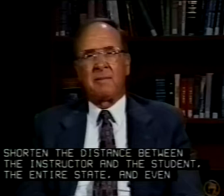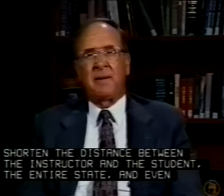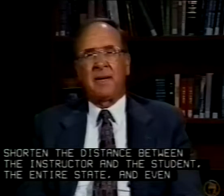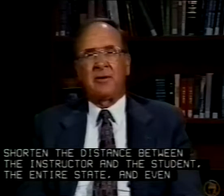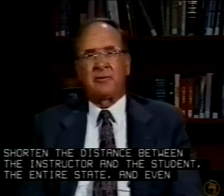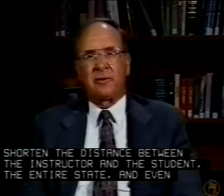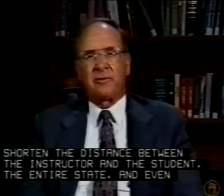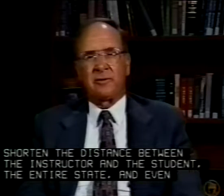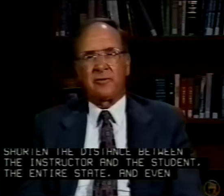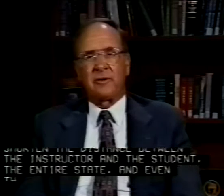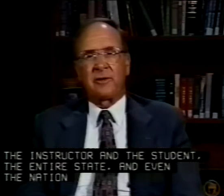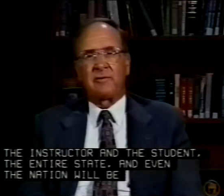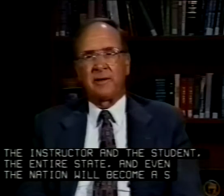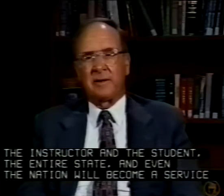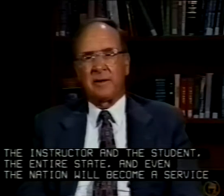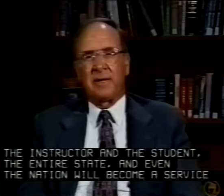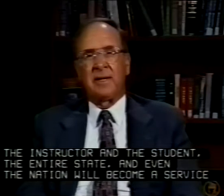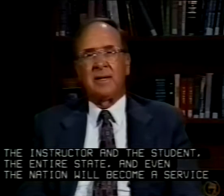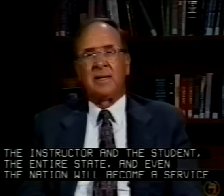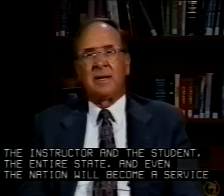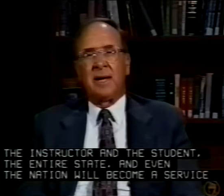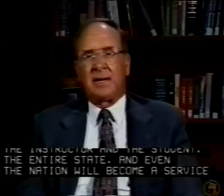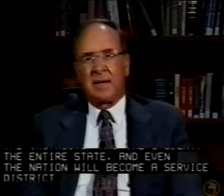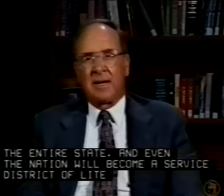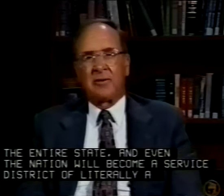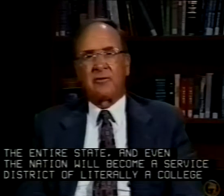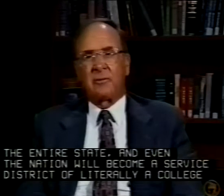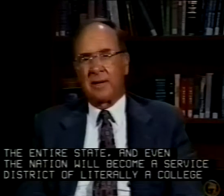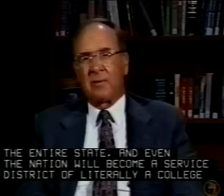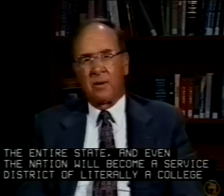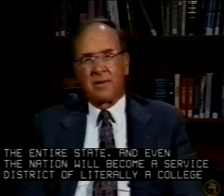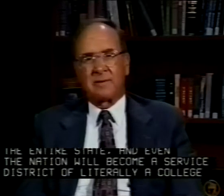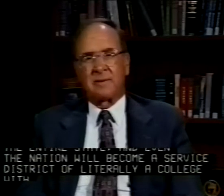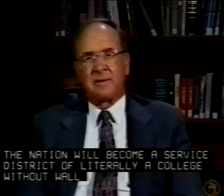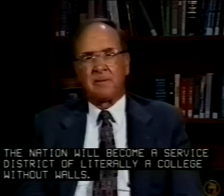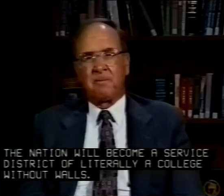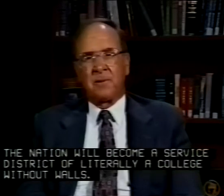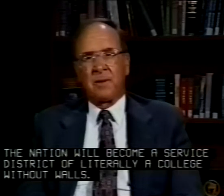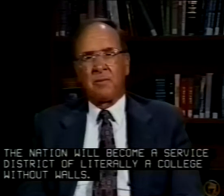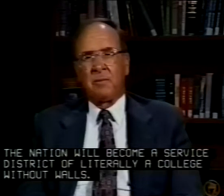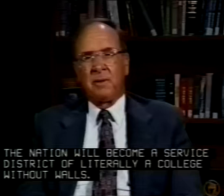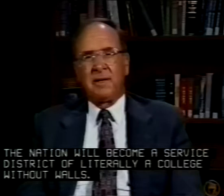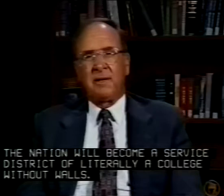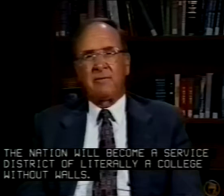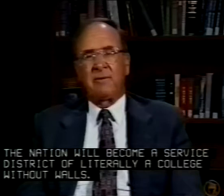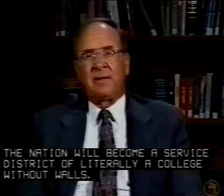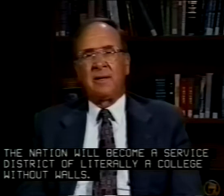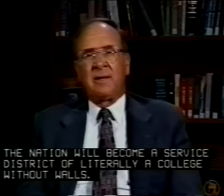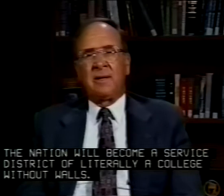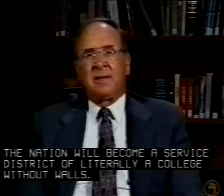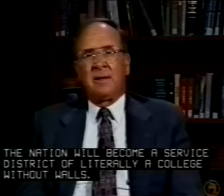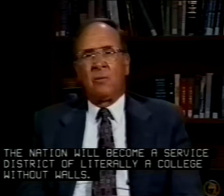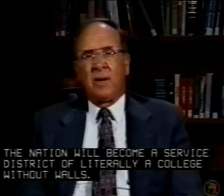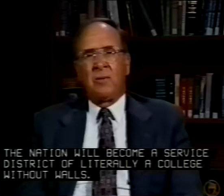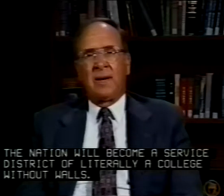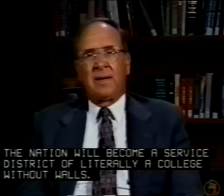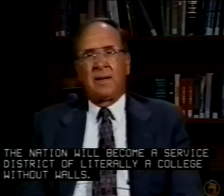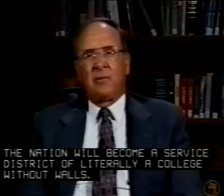a service district of literally a college without walls. We believe one way in which